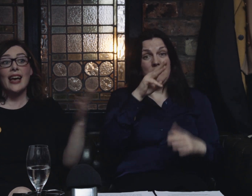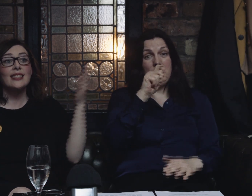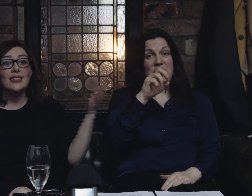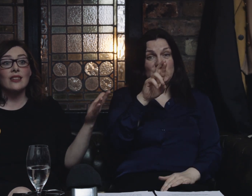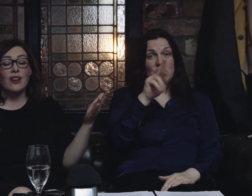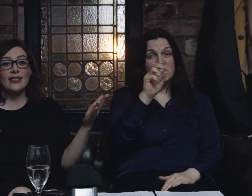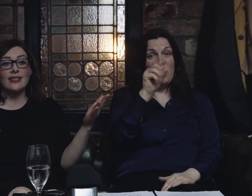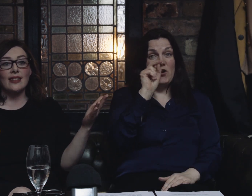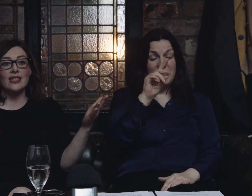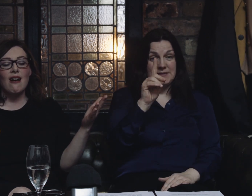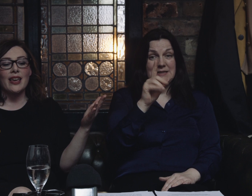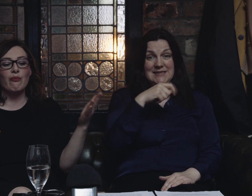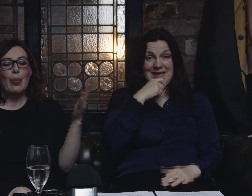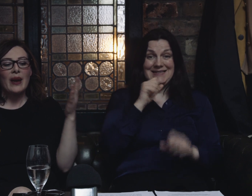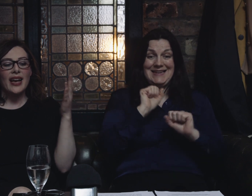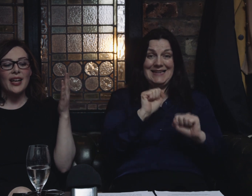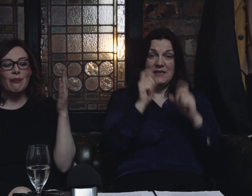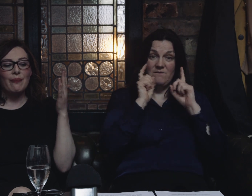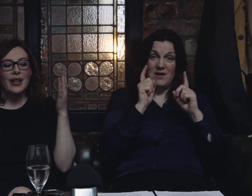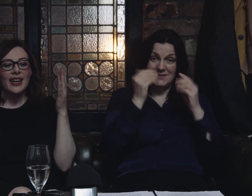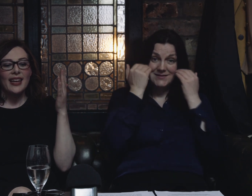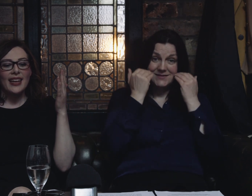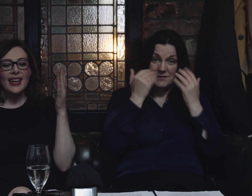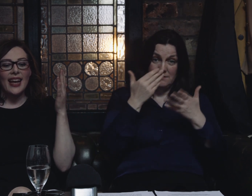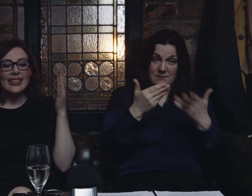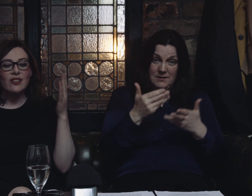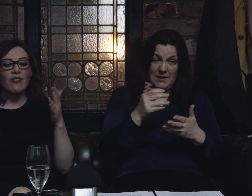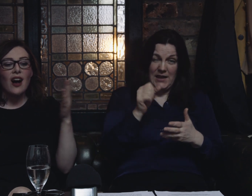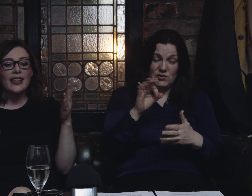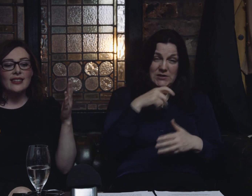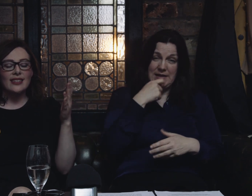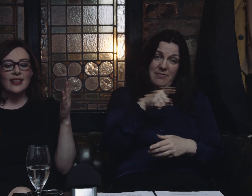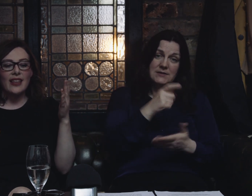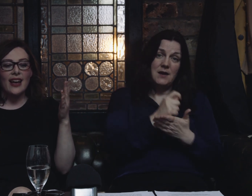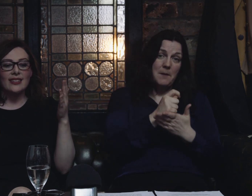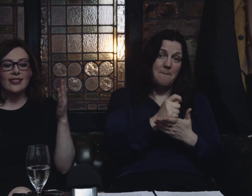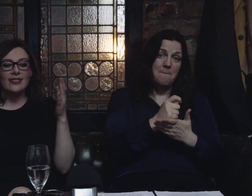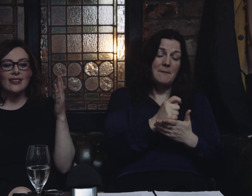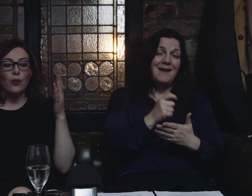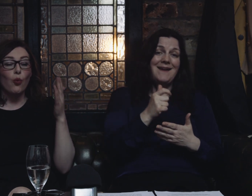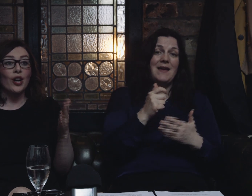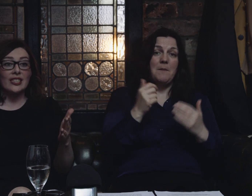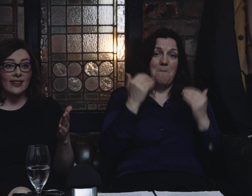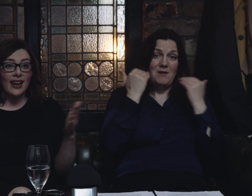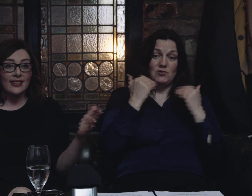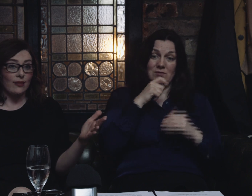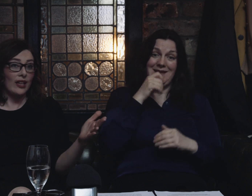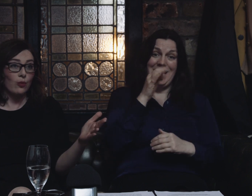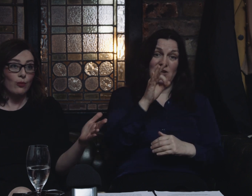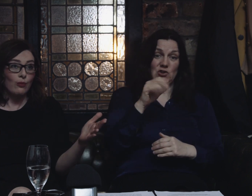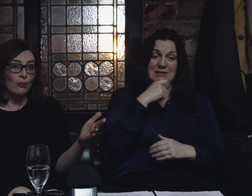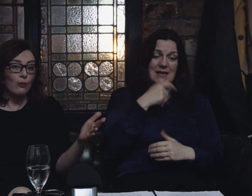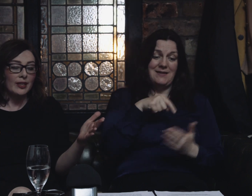Sutherland said in his advices at the time, and he advised that the wording